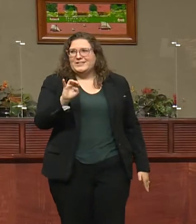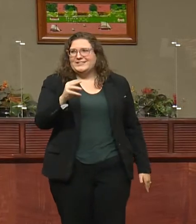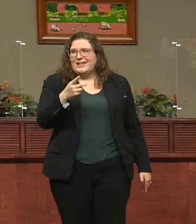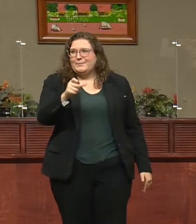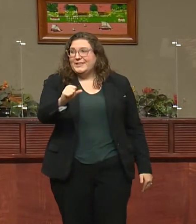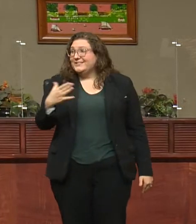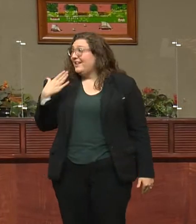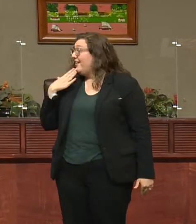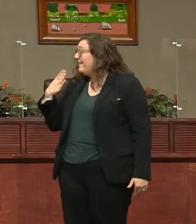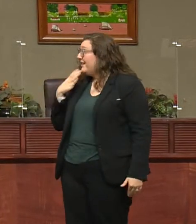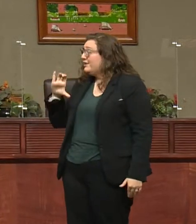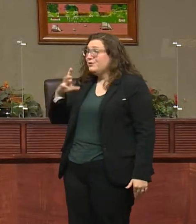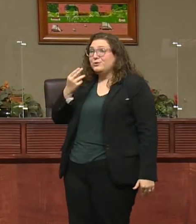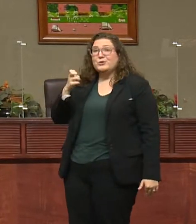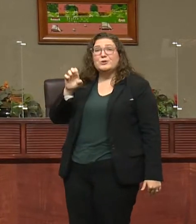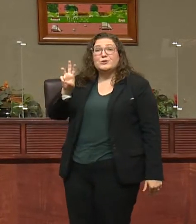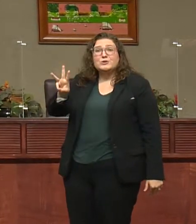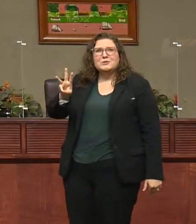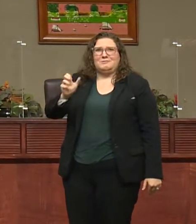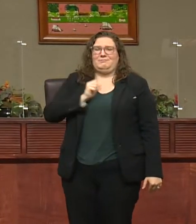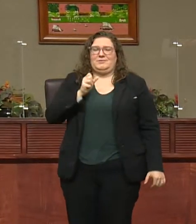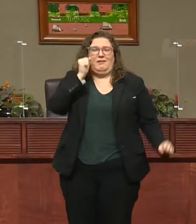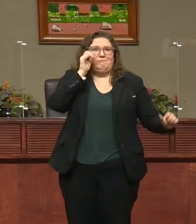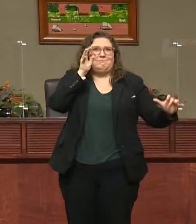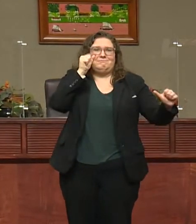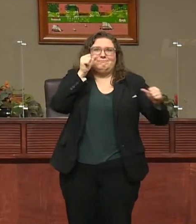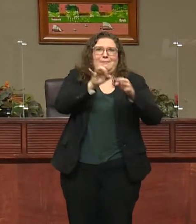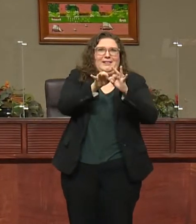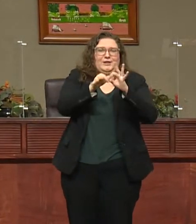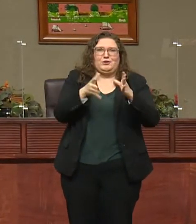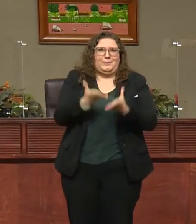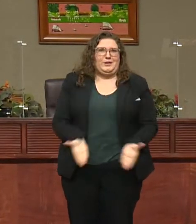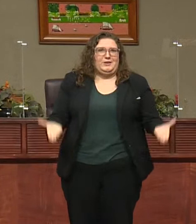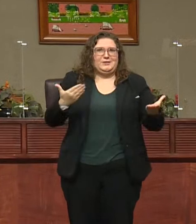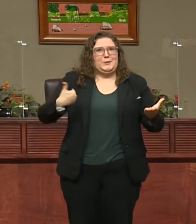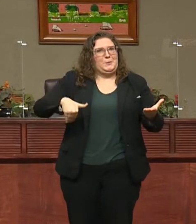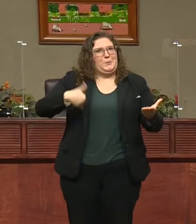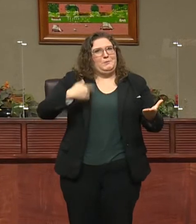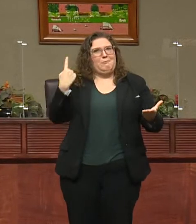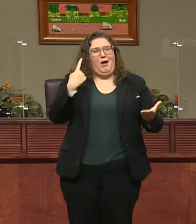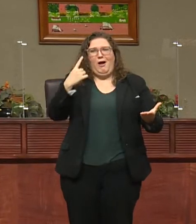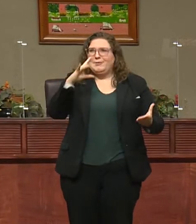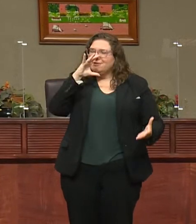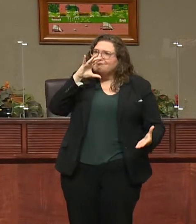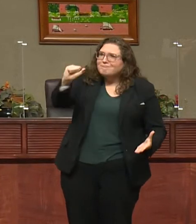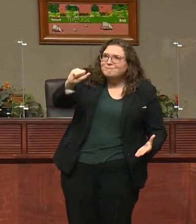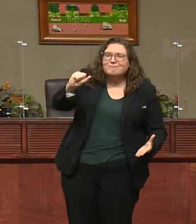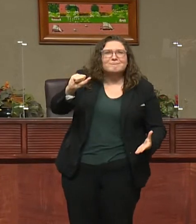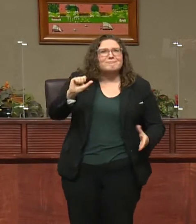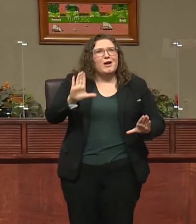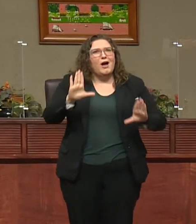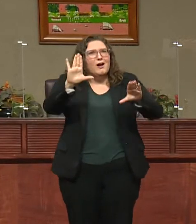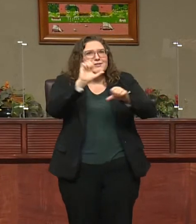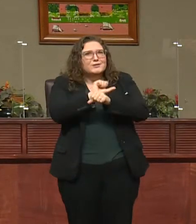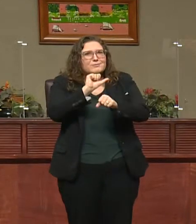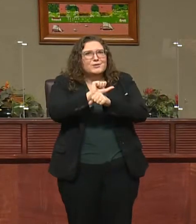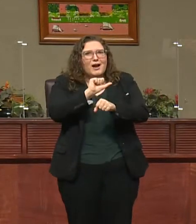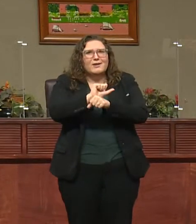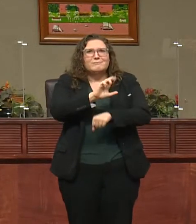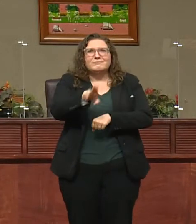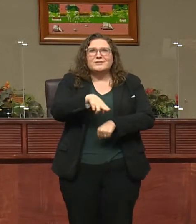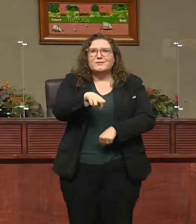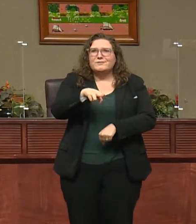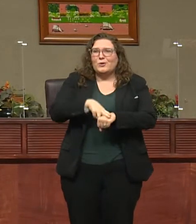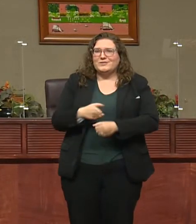I'm always amazed by our American Sign Language interpreters. They do a fantastic job, especially as